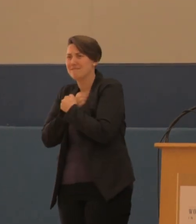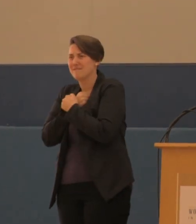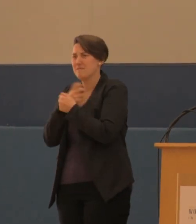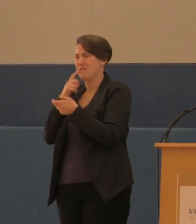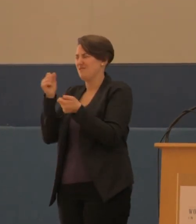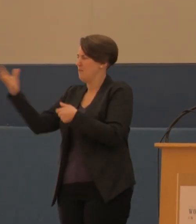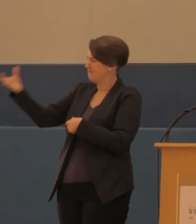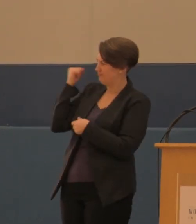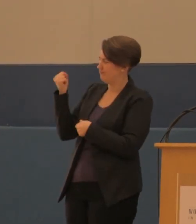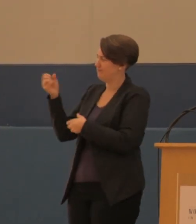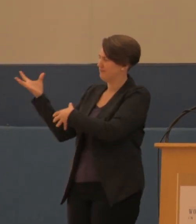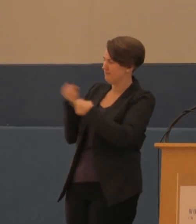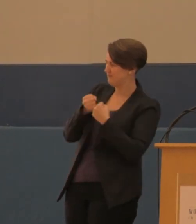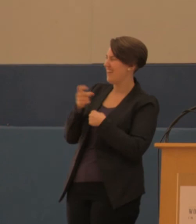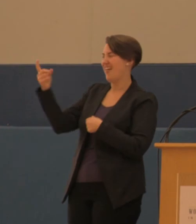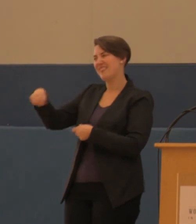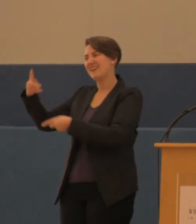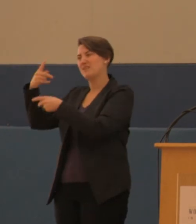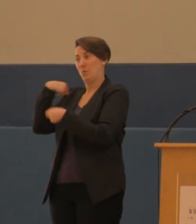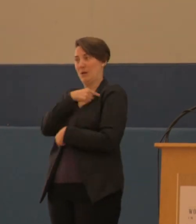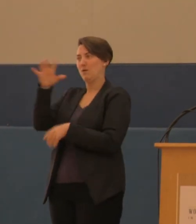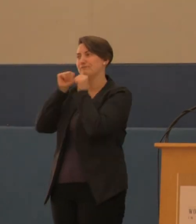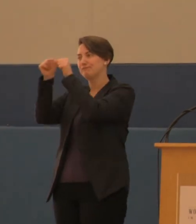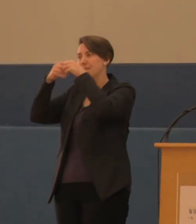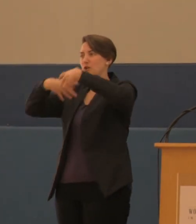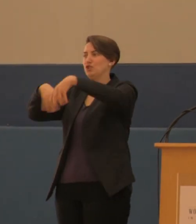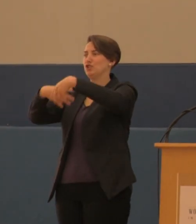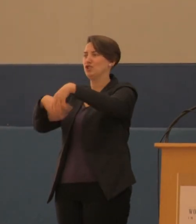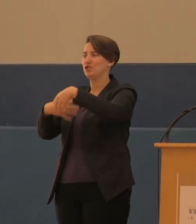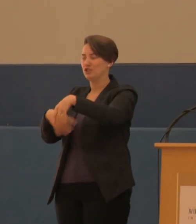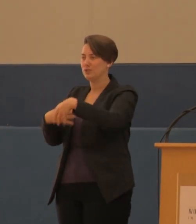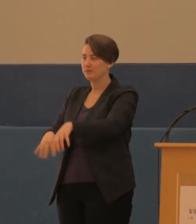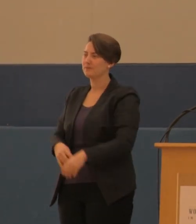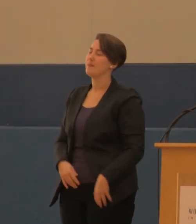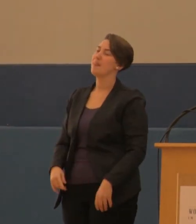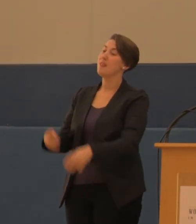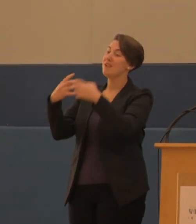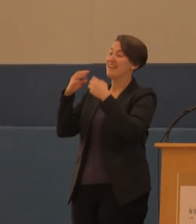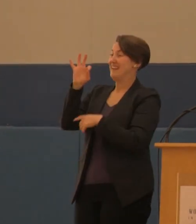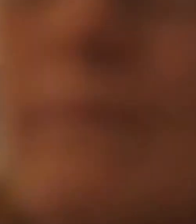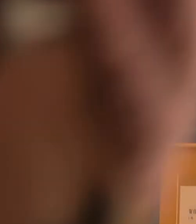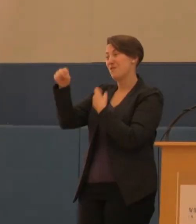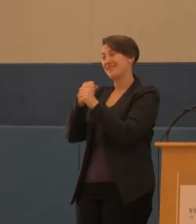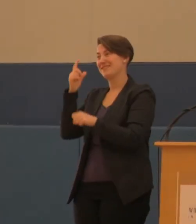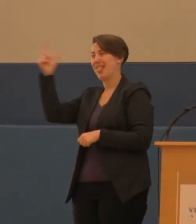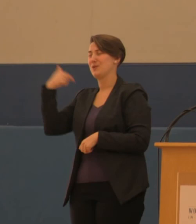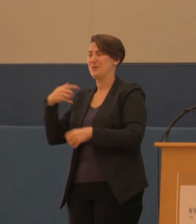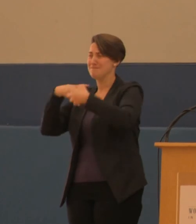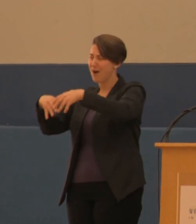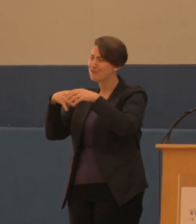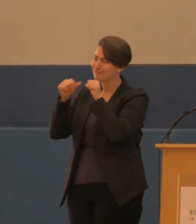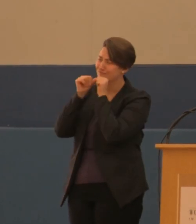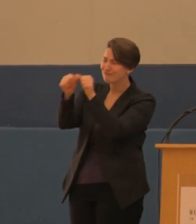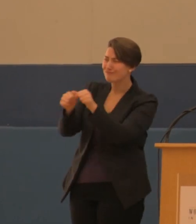And we're going to reclaim that, and we're going to keep marching. We are marching 94 years later, and we will